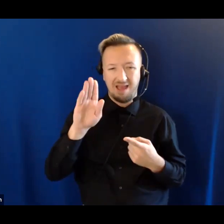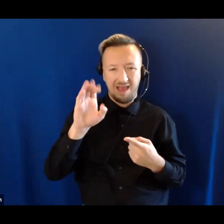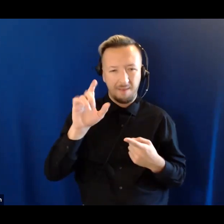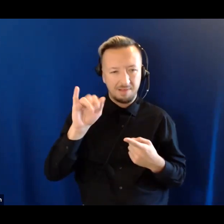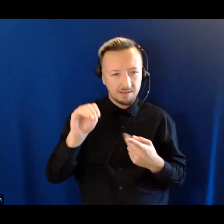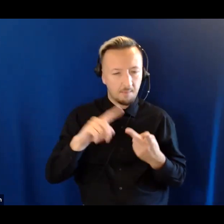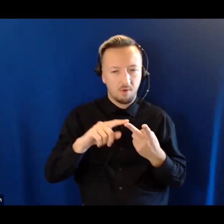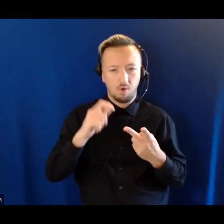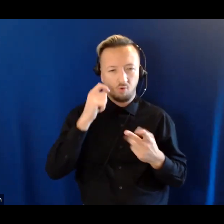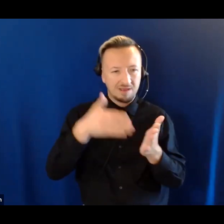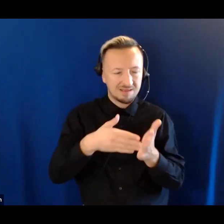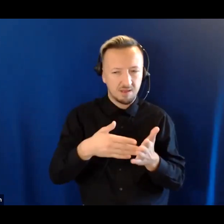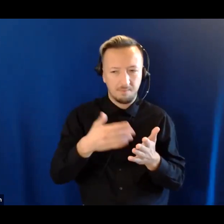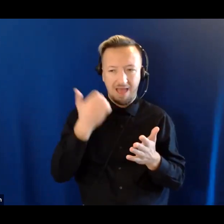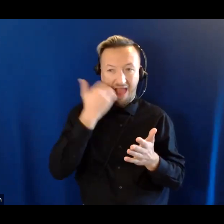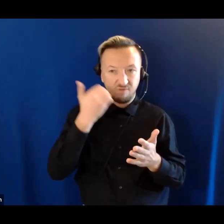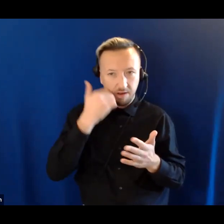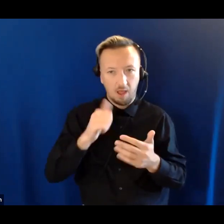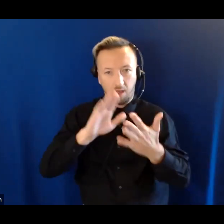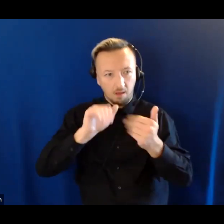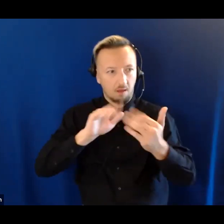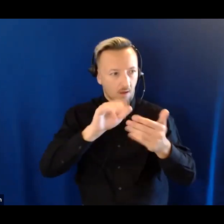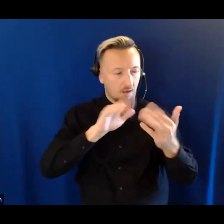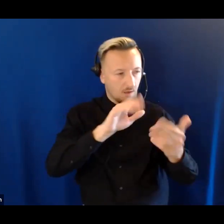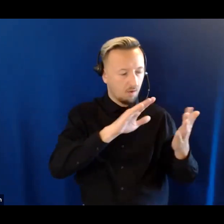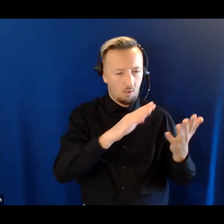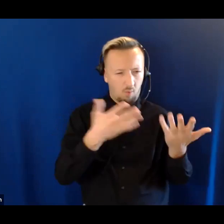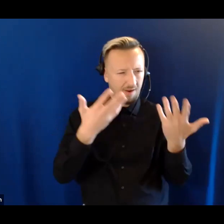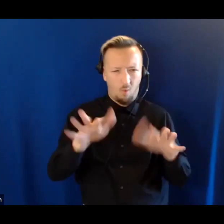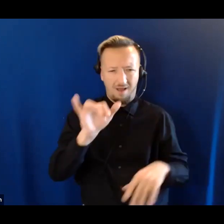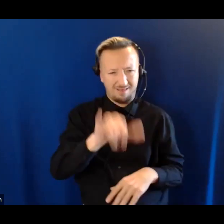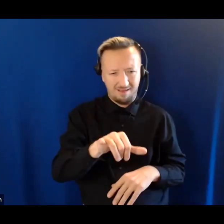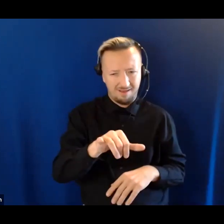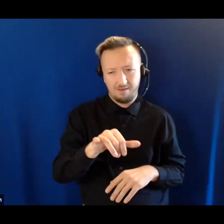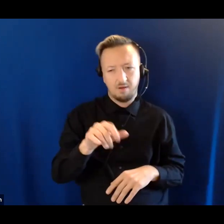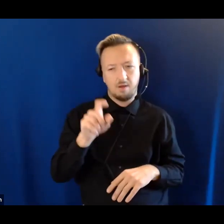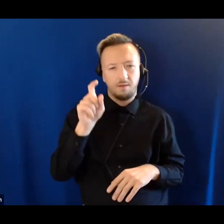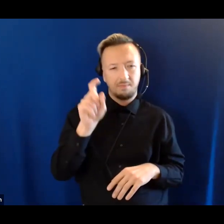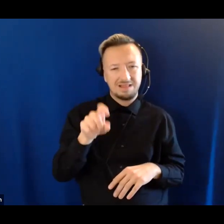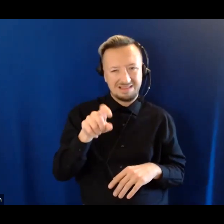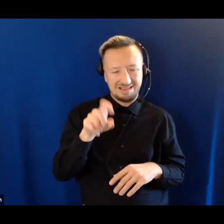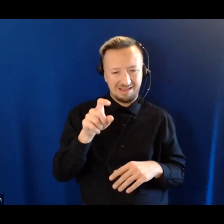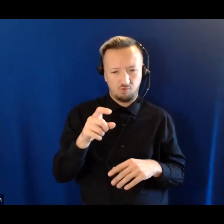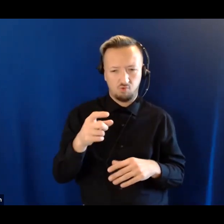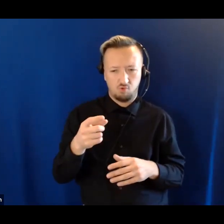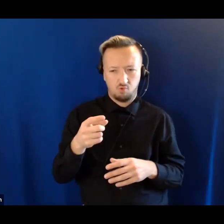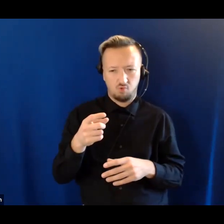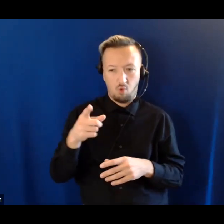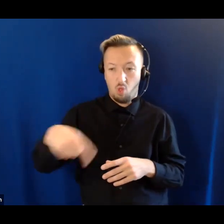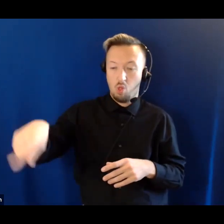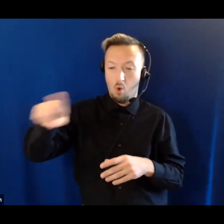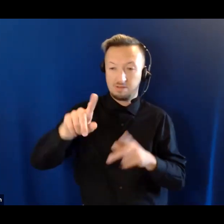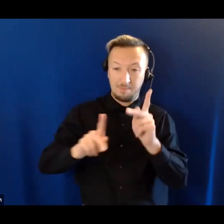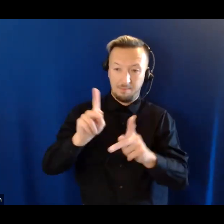constantly having to go through it day to day is not what we want to feel, but we must be able to uplift those voices and